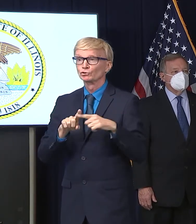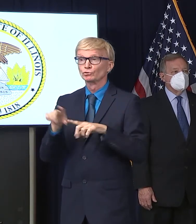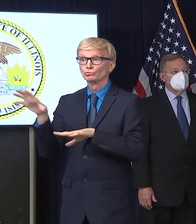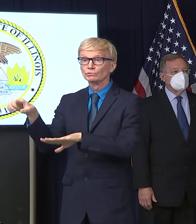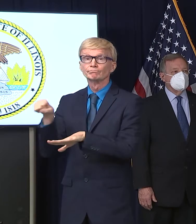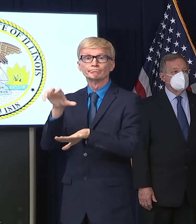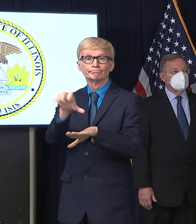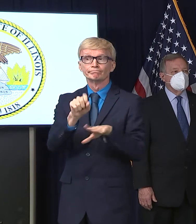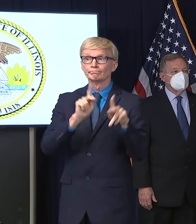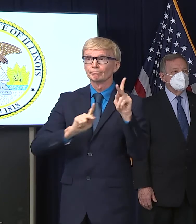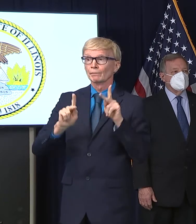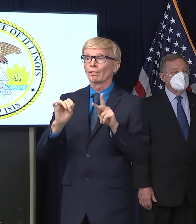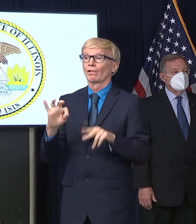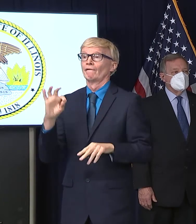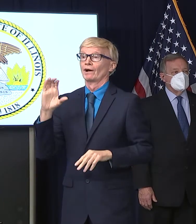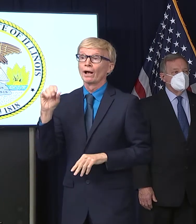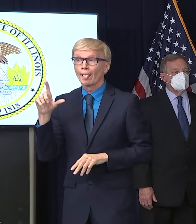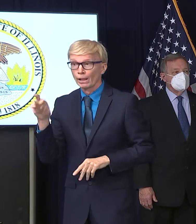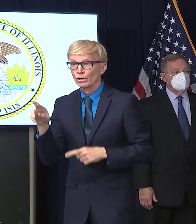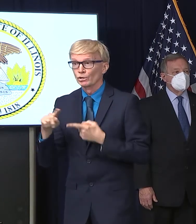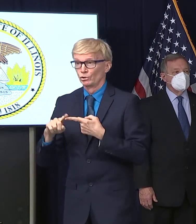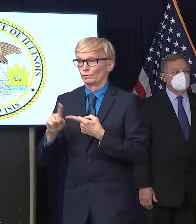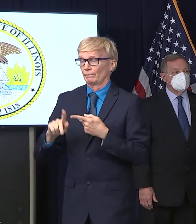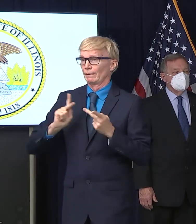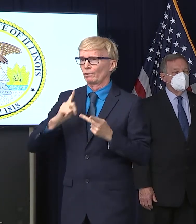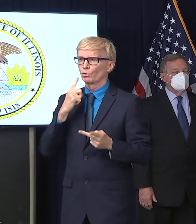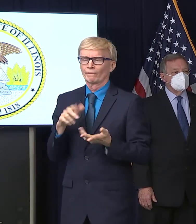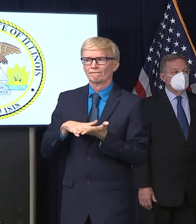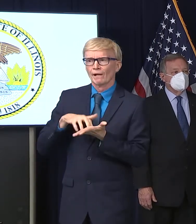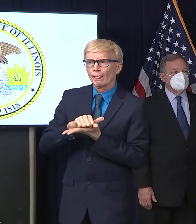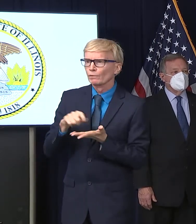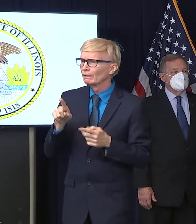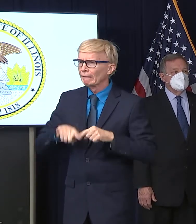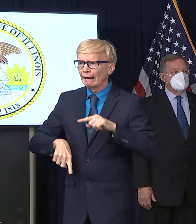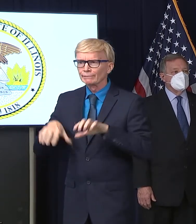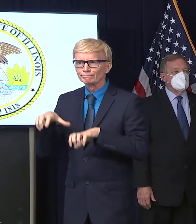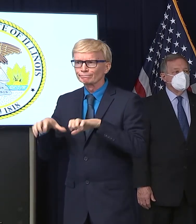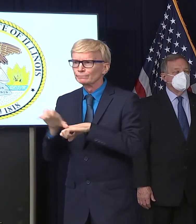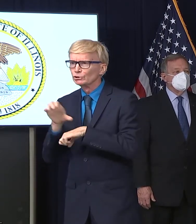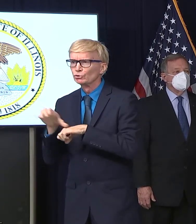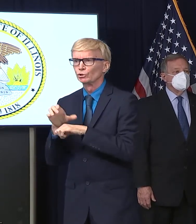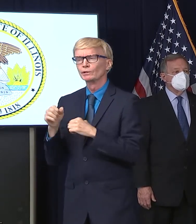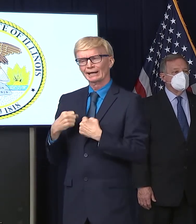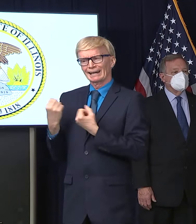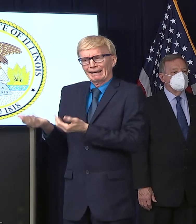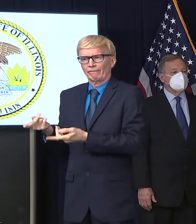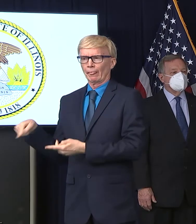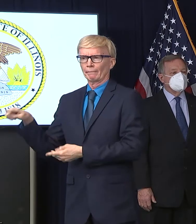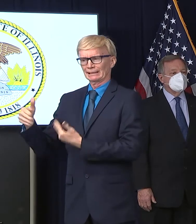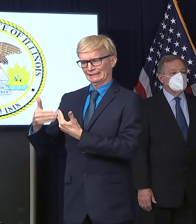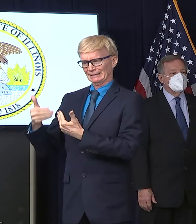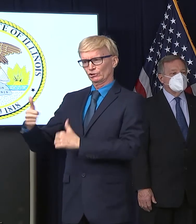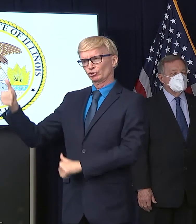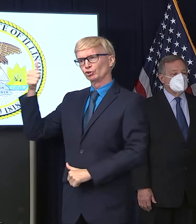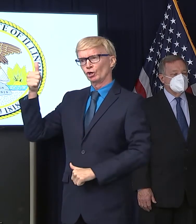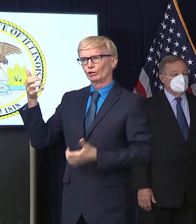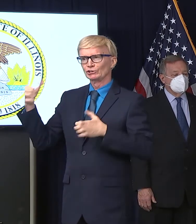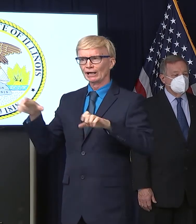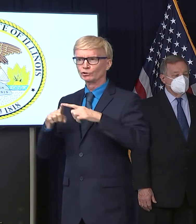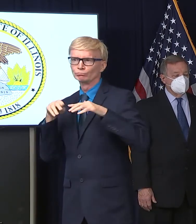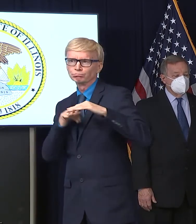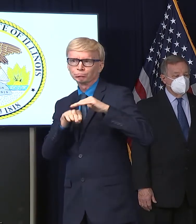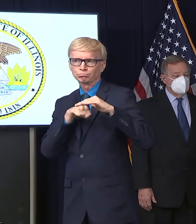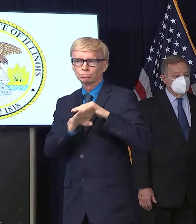people of color, to people who are most vulnerable, to making those appointments, giving them easier access wherever we can. And